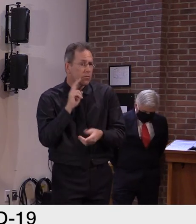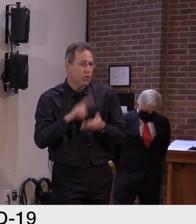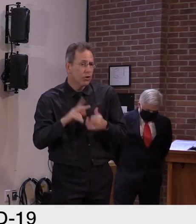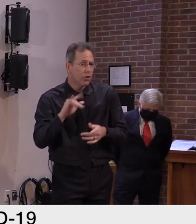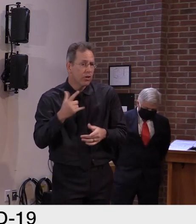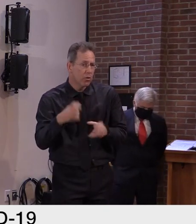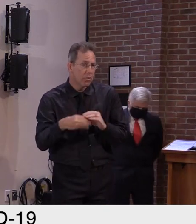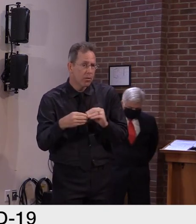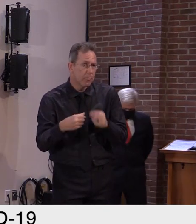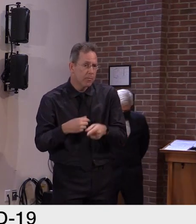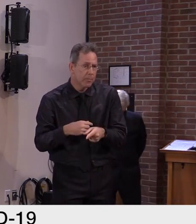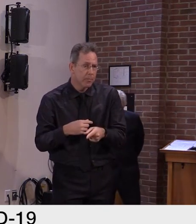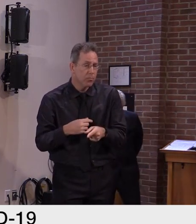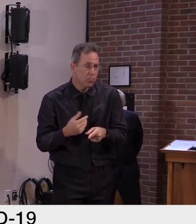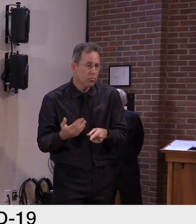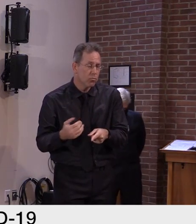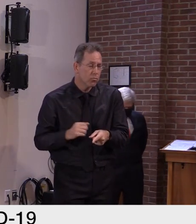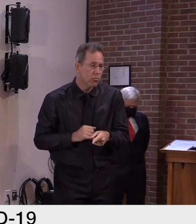I believe.